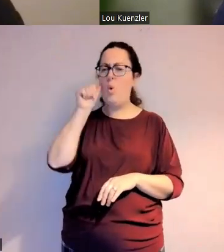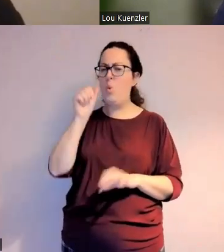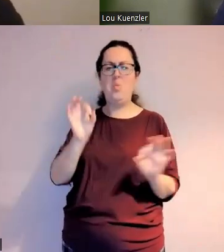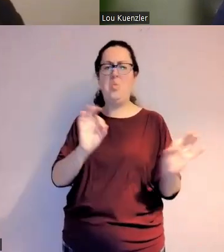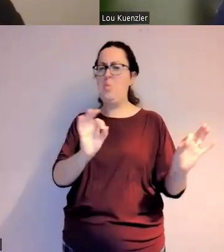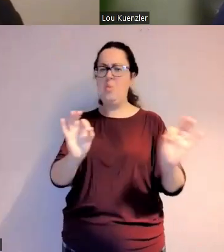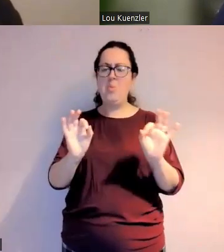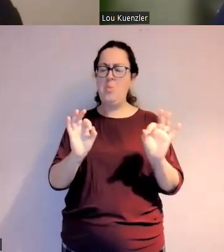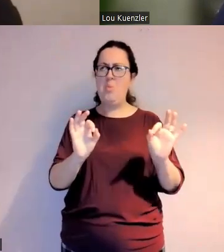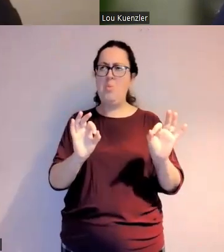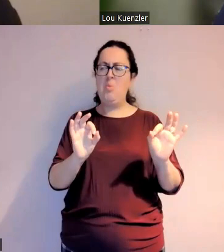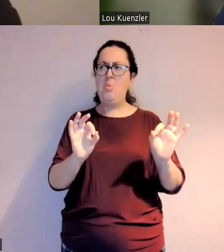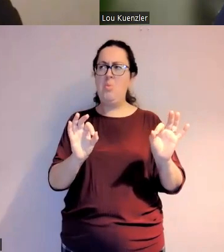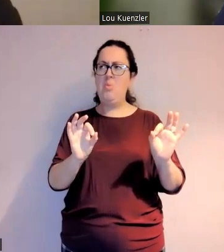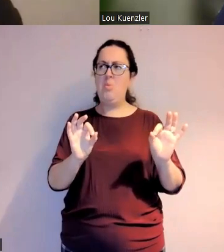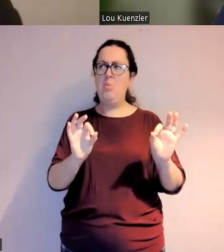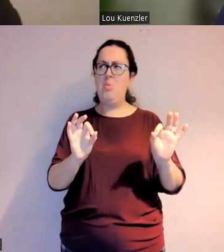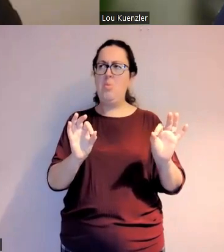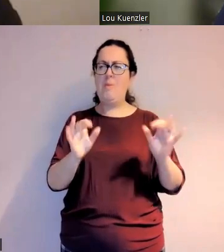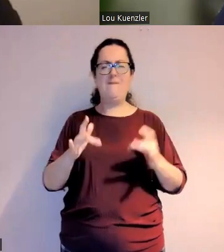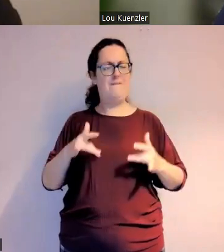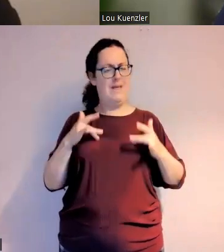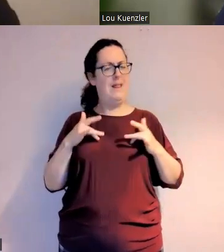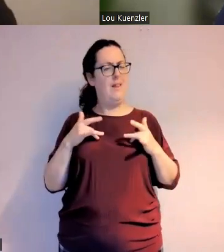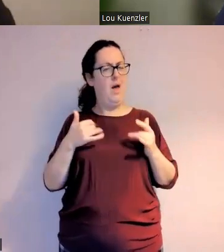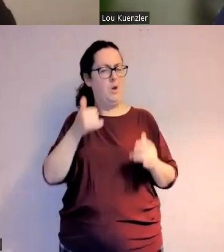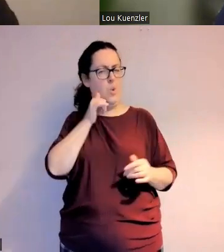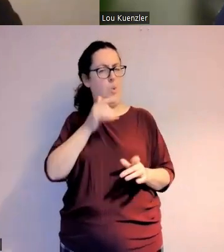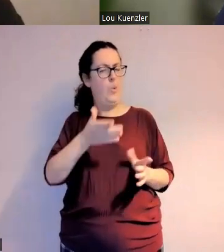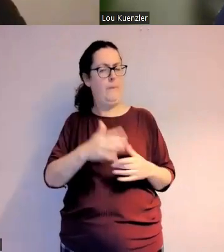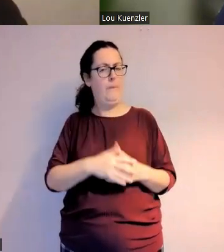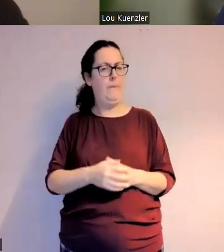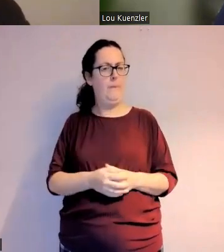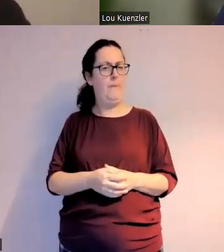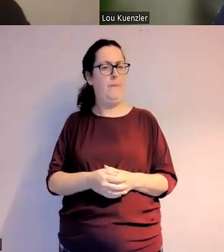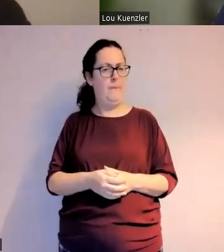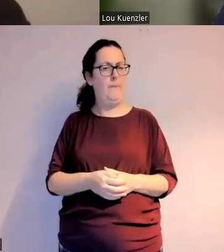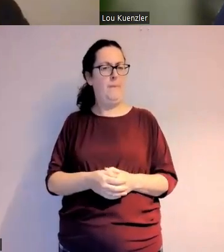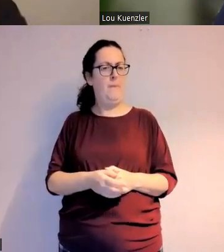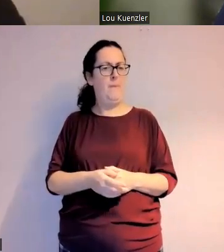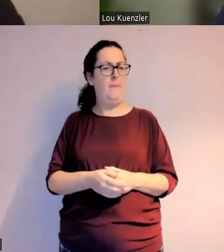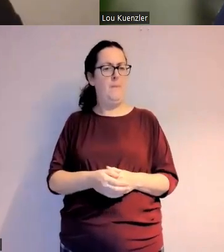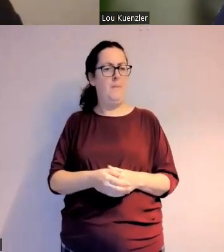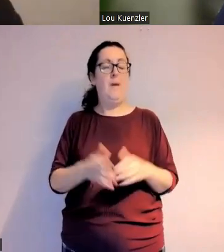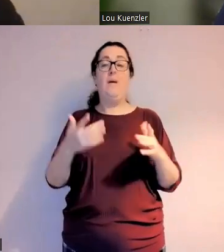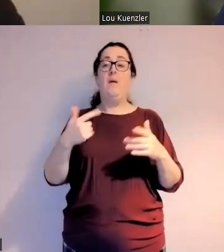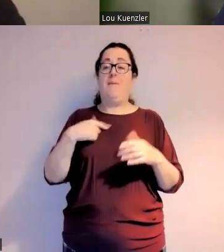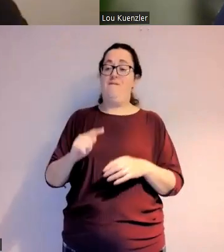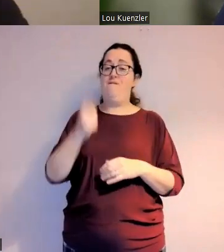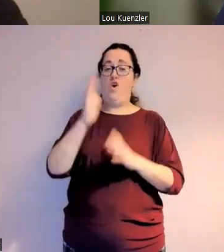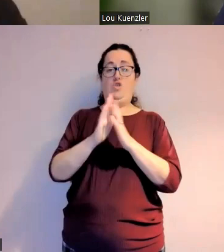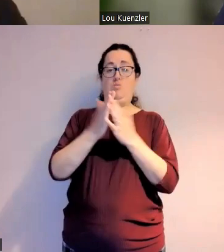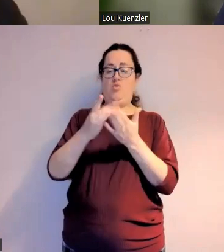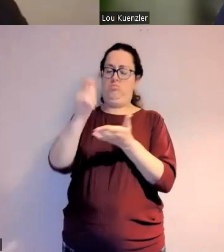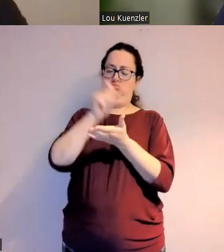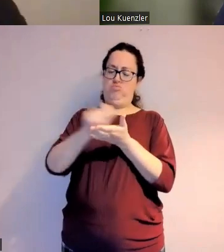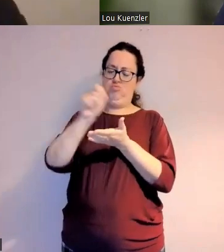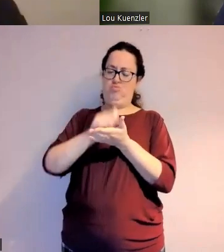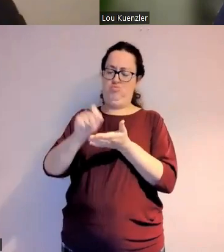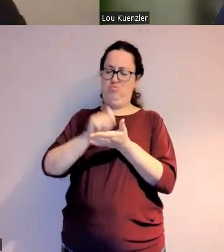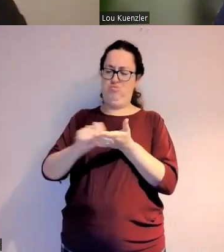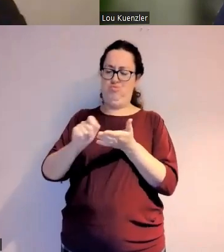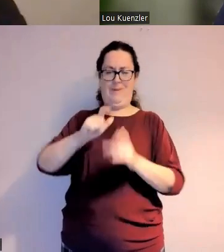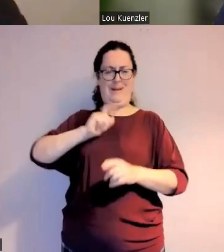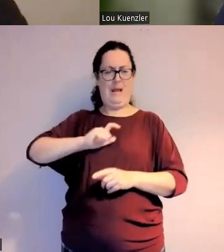they feel that they'd. But then I think I'd written out in my first book. I think I'd sort of written out all